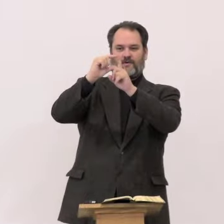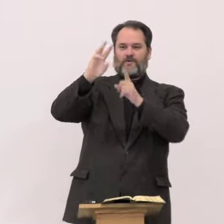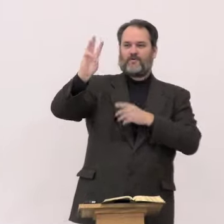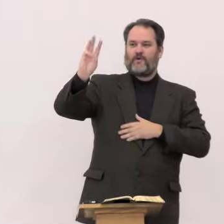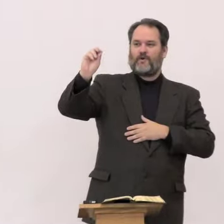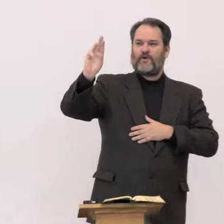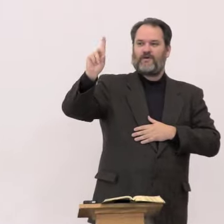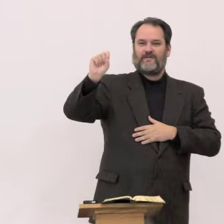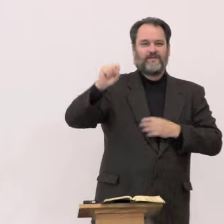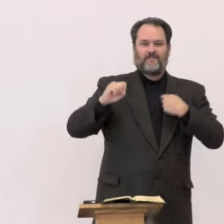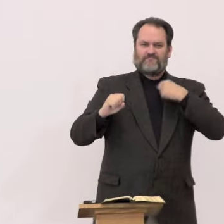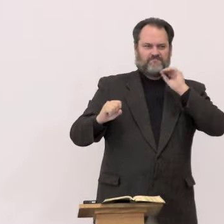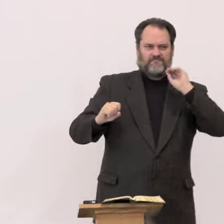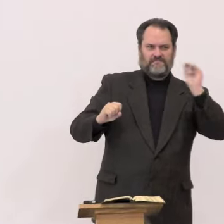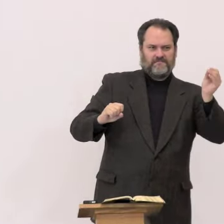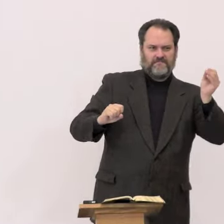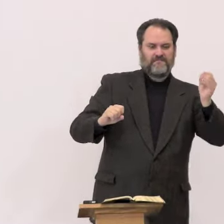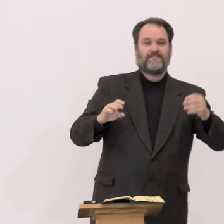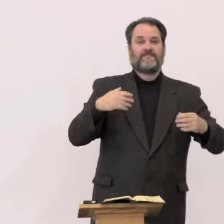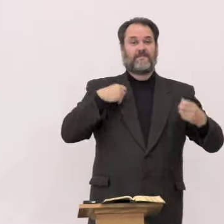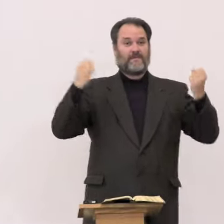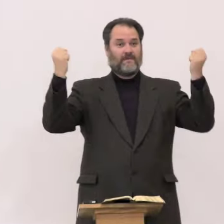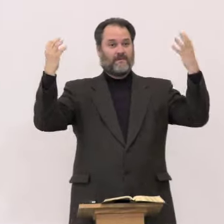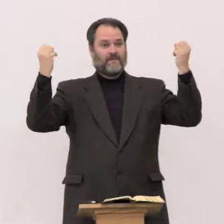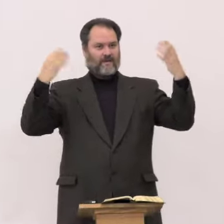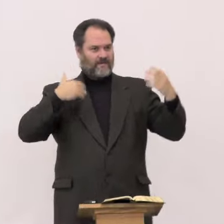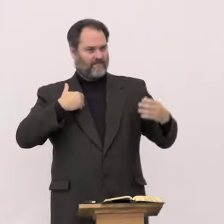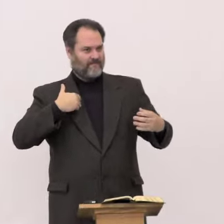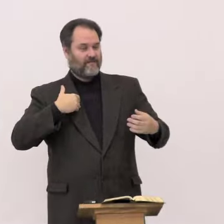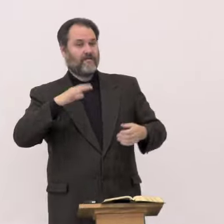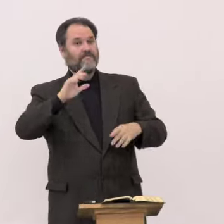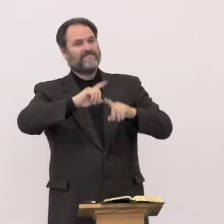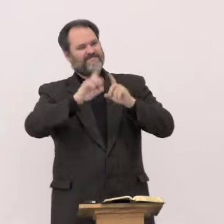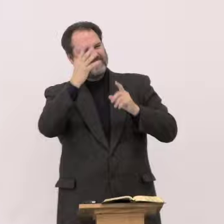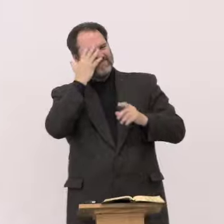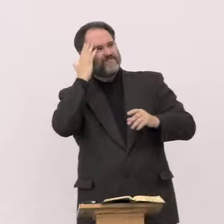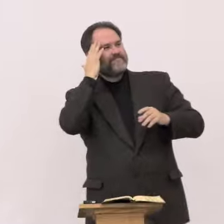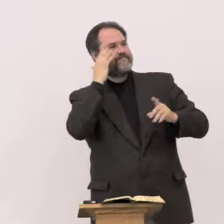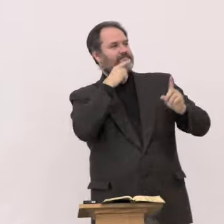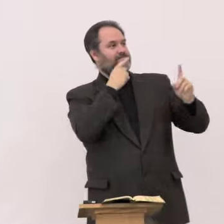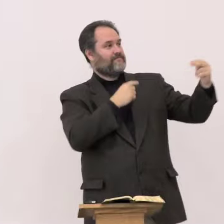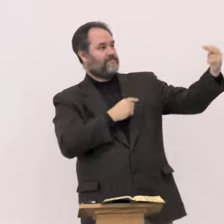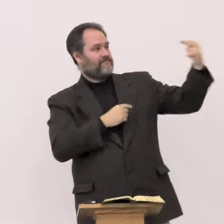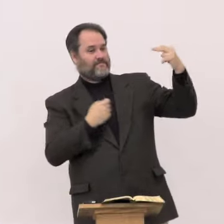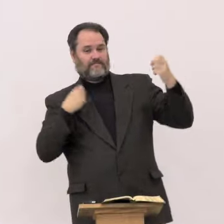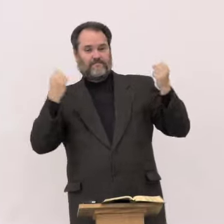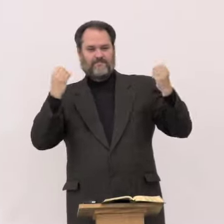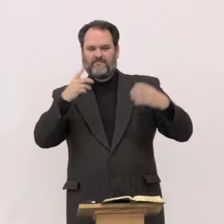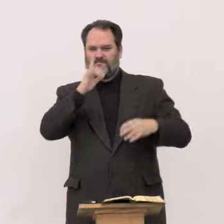But the word. I can't speak, but I can sign, so